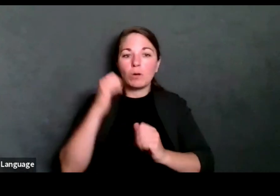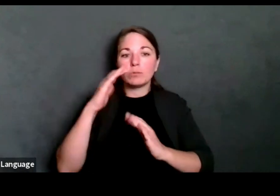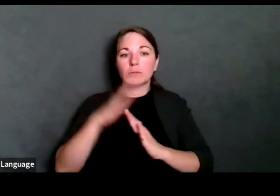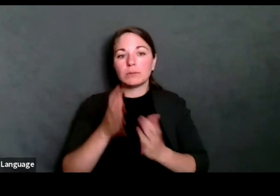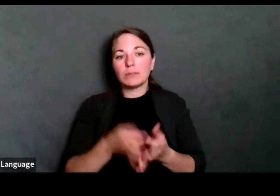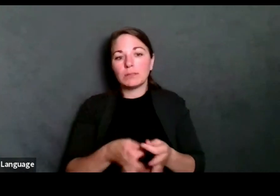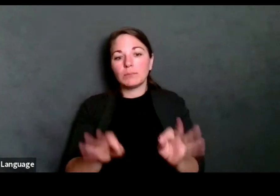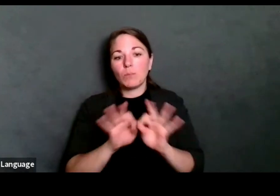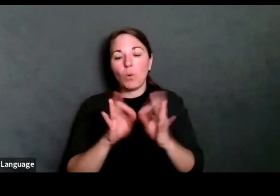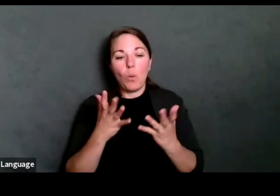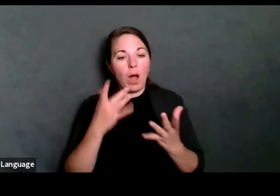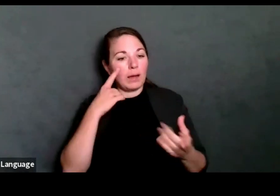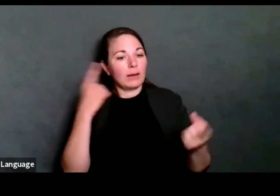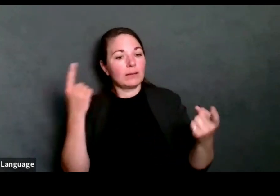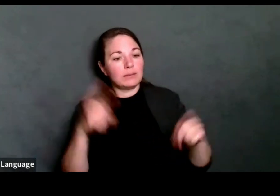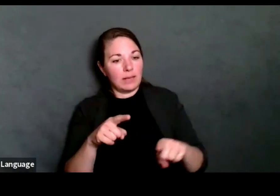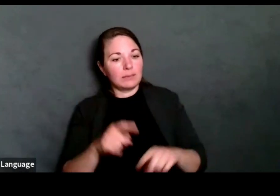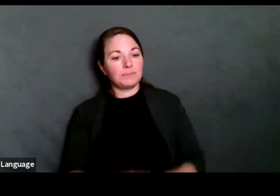consent.